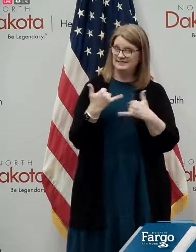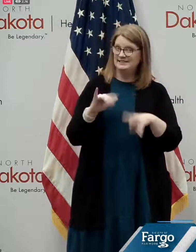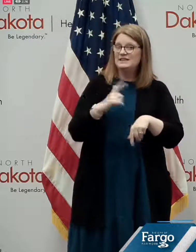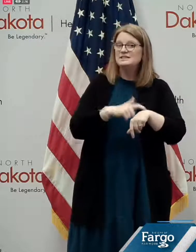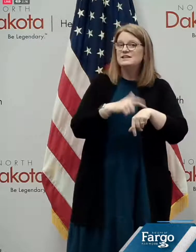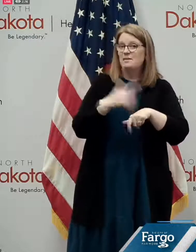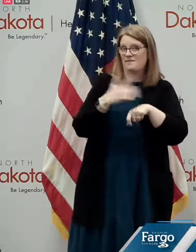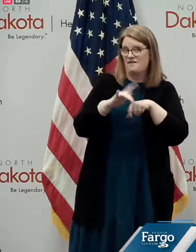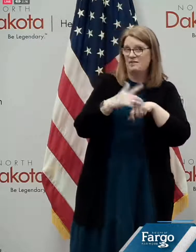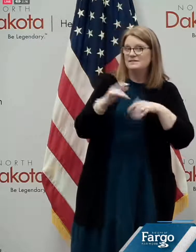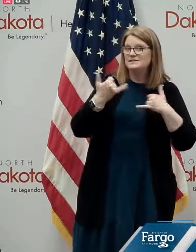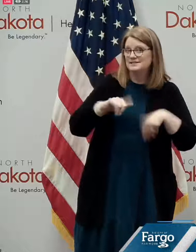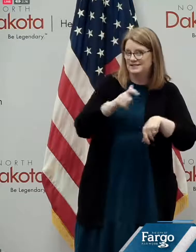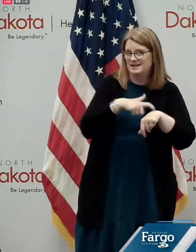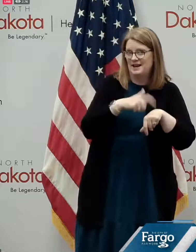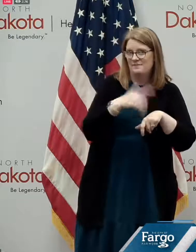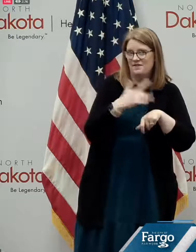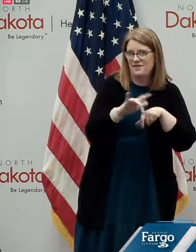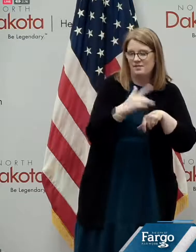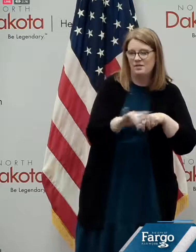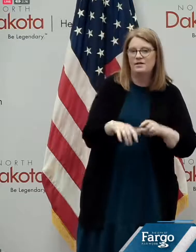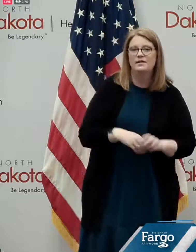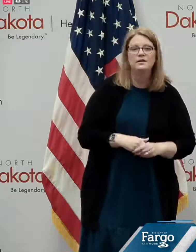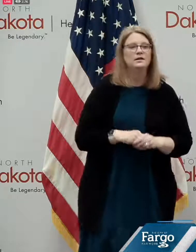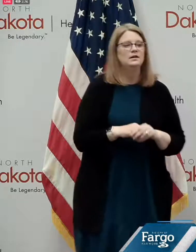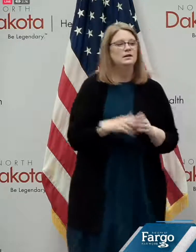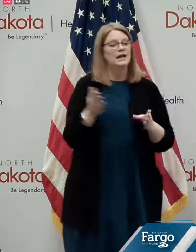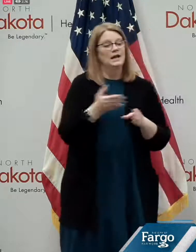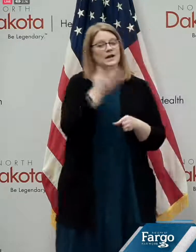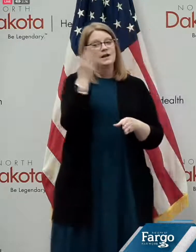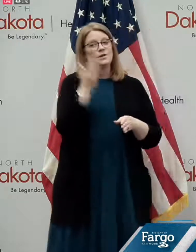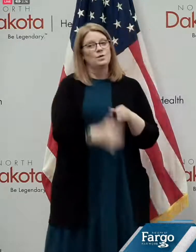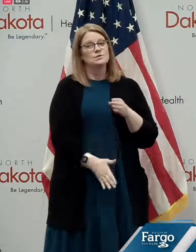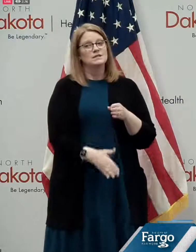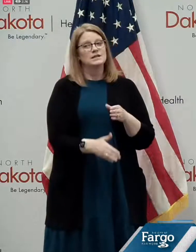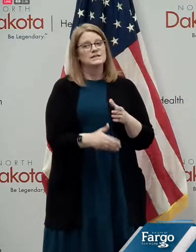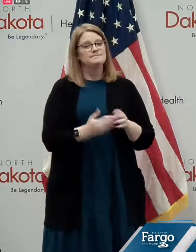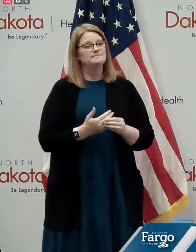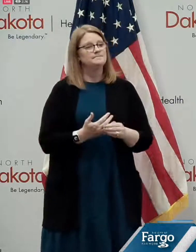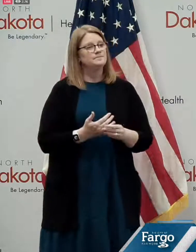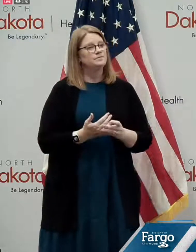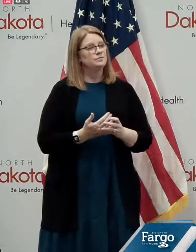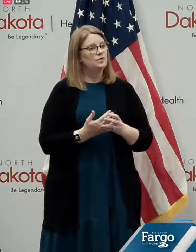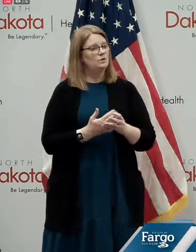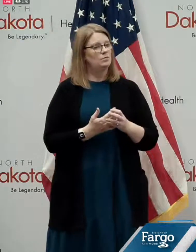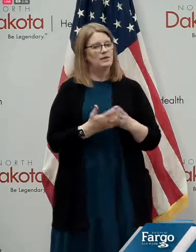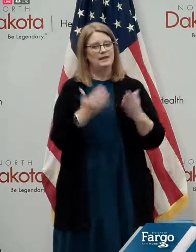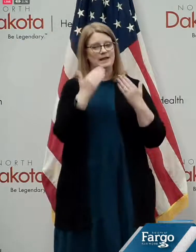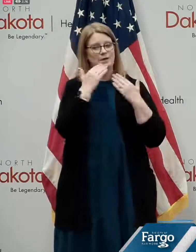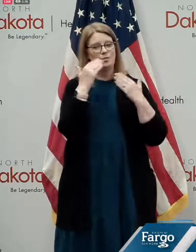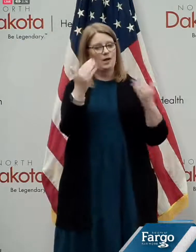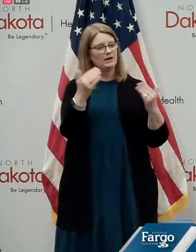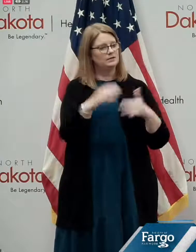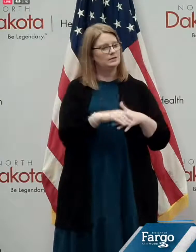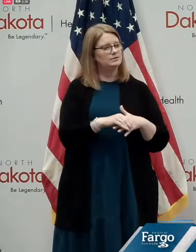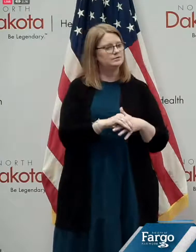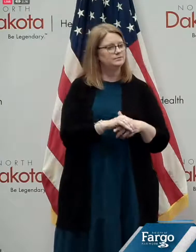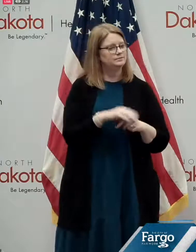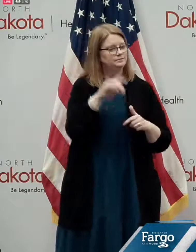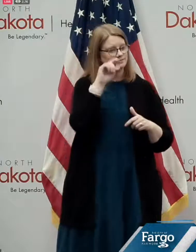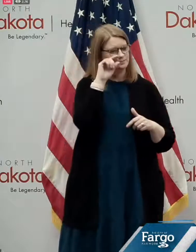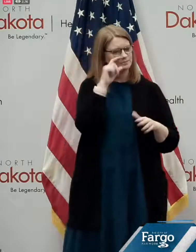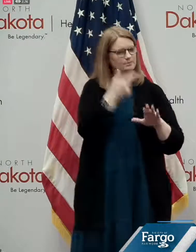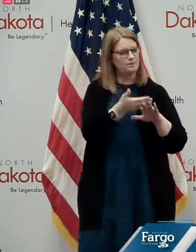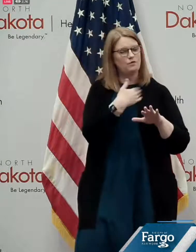left in North Dakota. In closing, with a gratitude quote as always, before we move